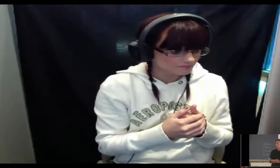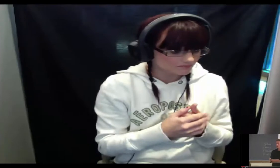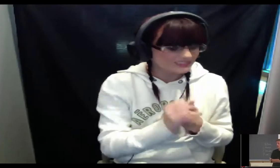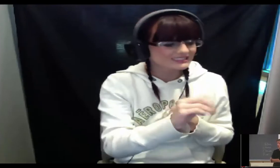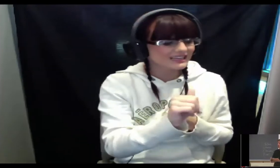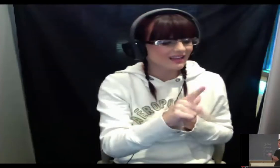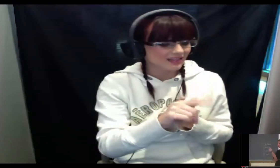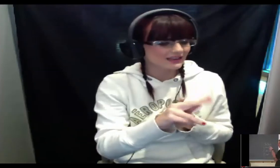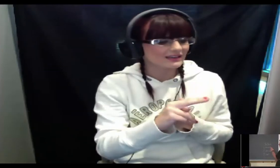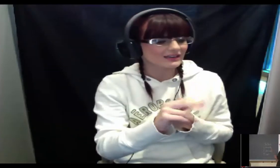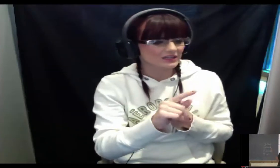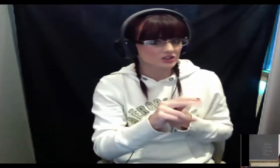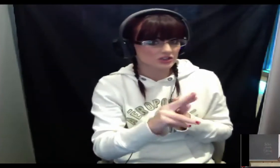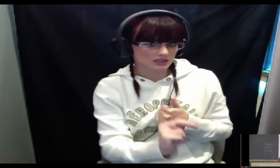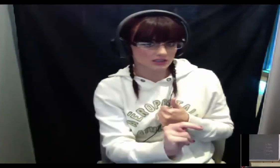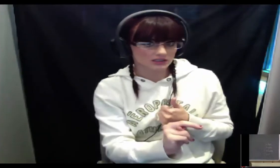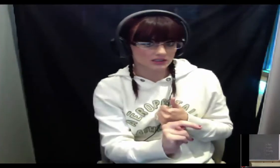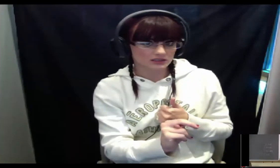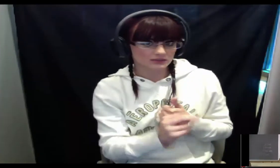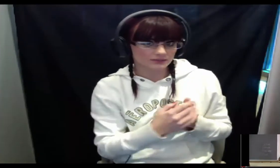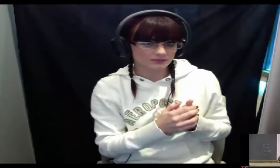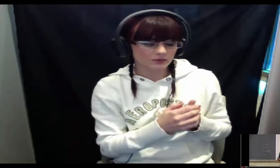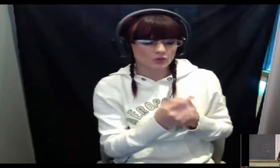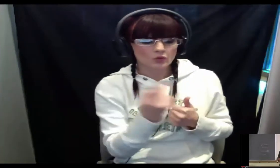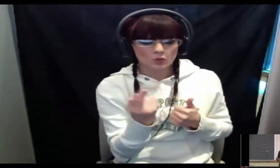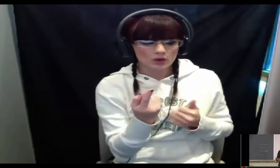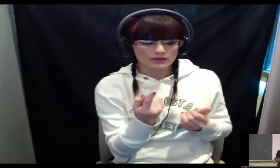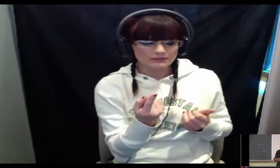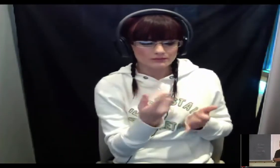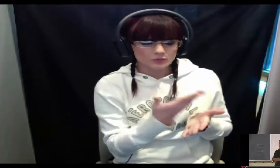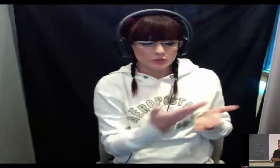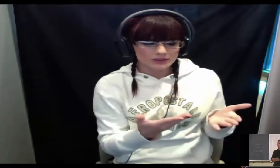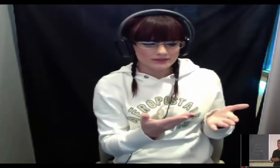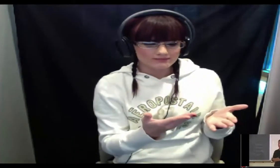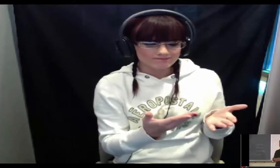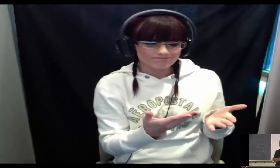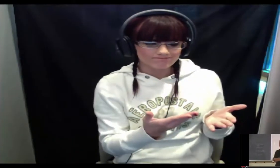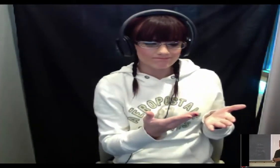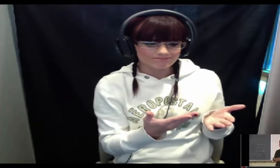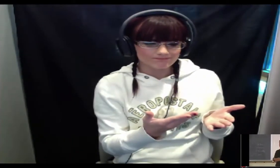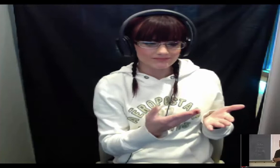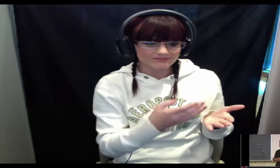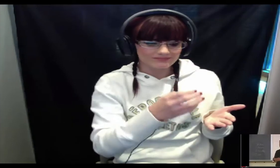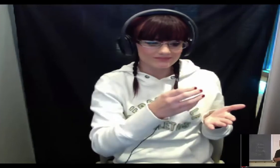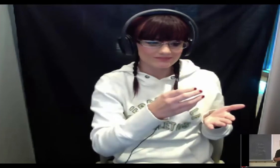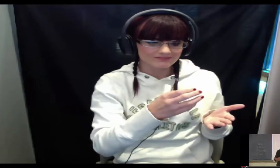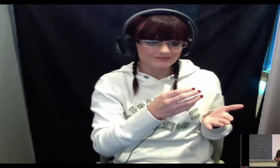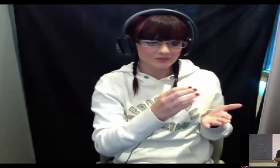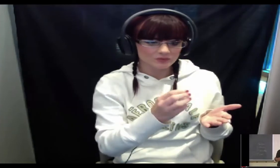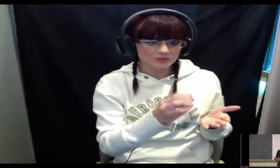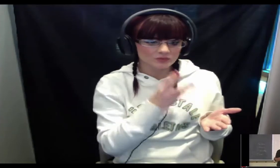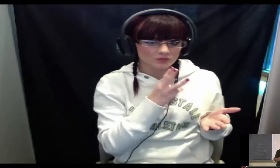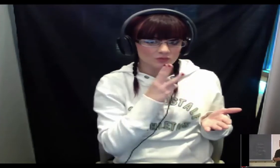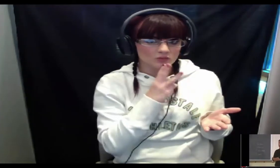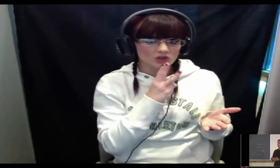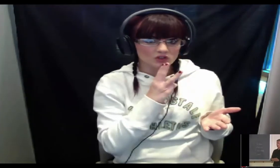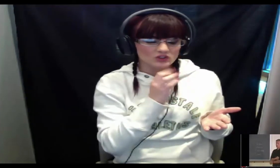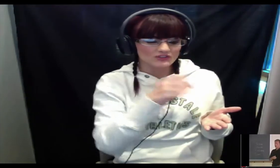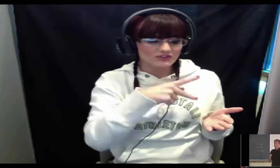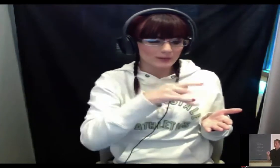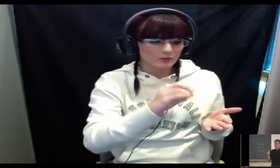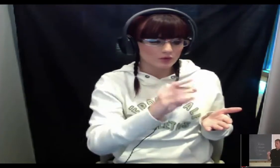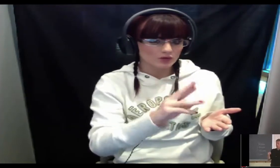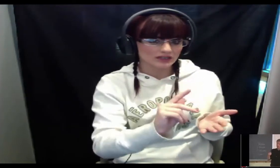Desalination. One method used evaporation. Remember what that was? The water evaporates and the salt stays.